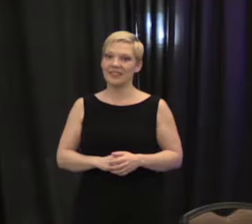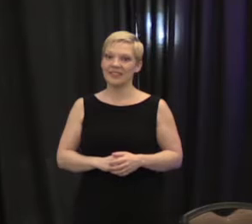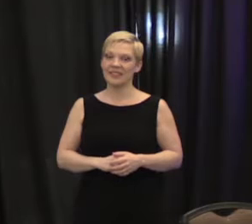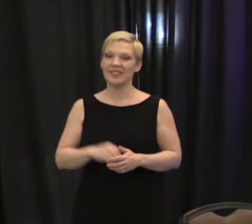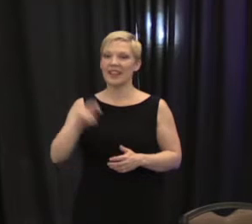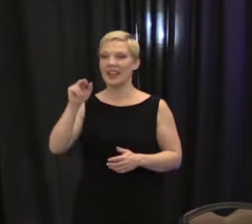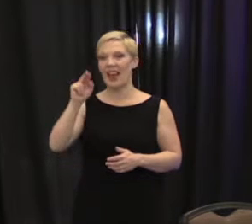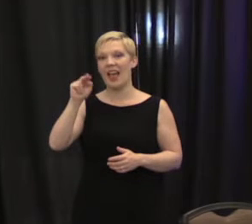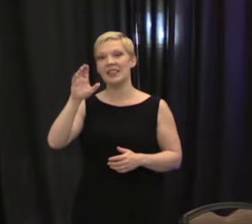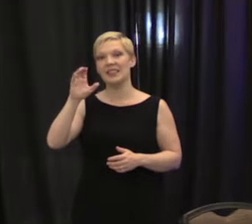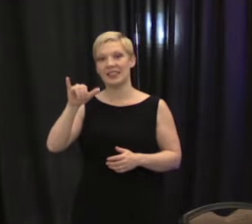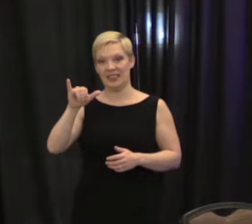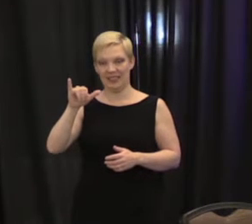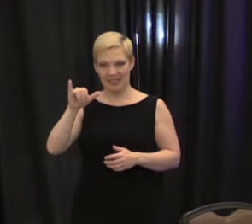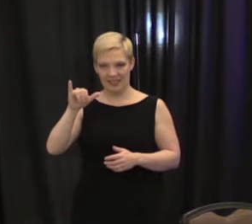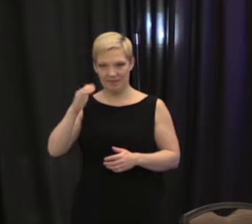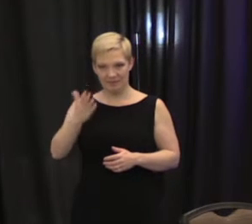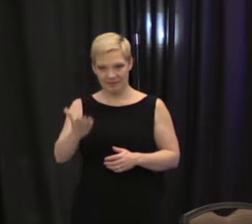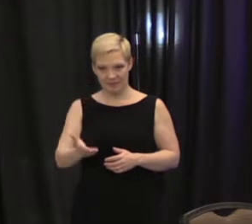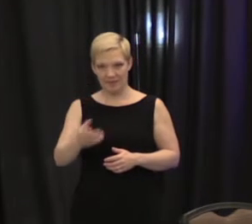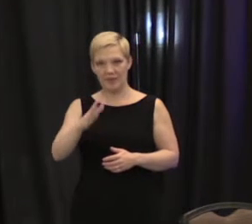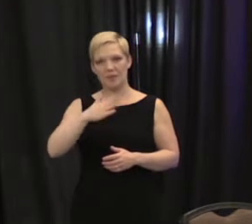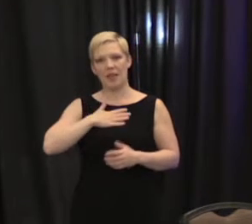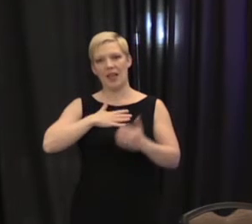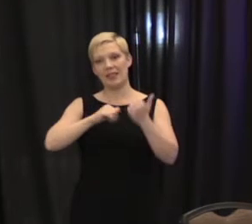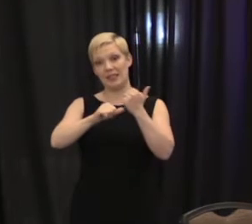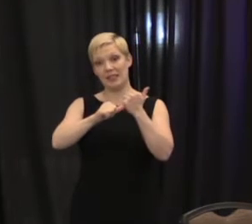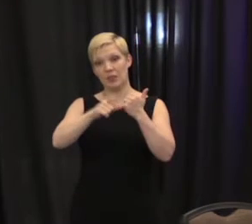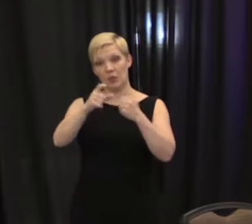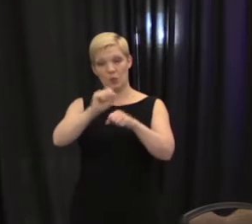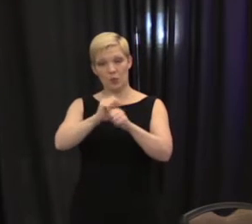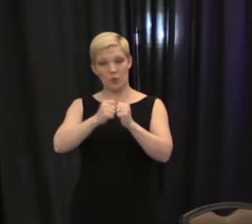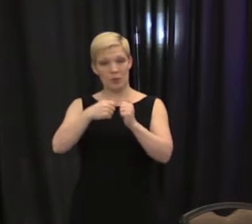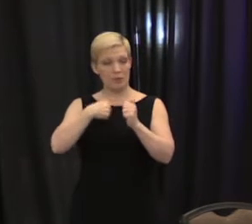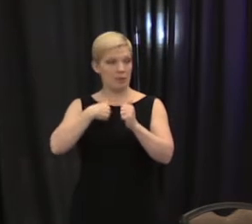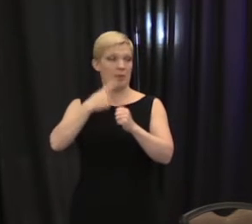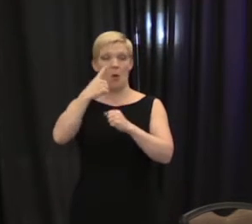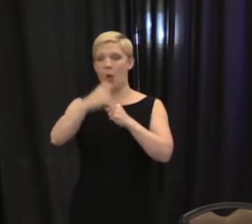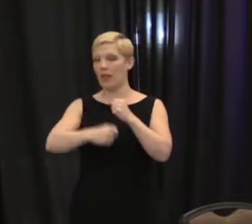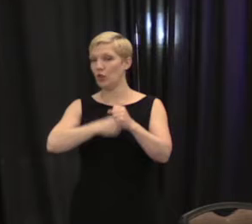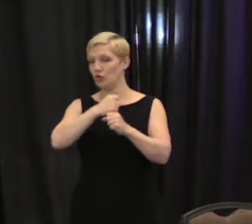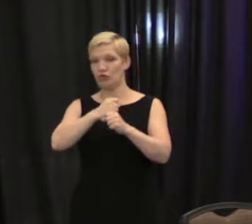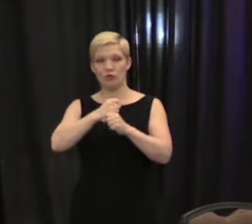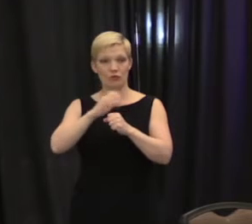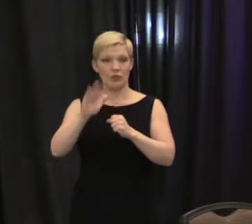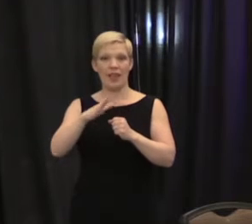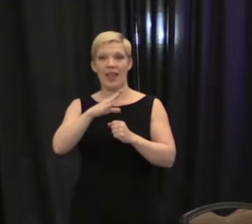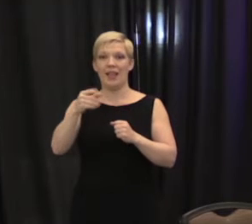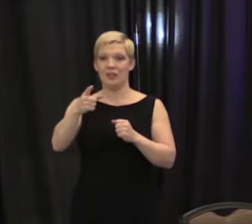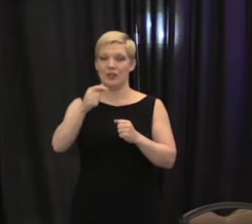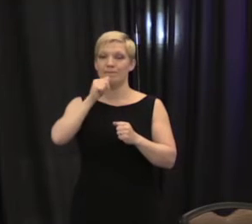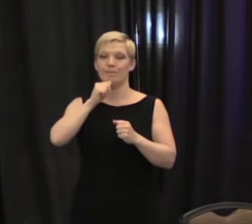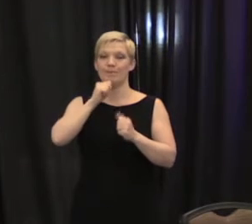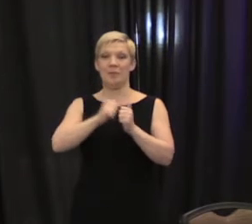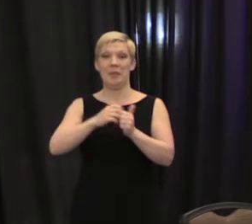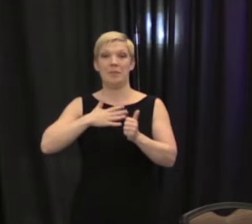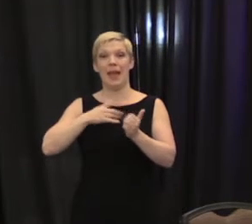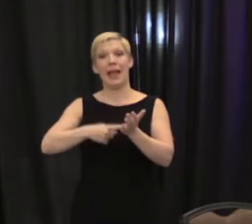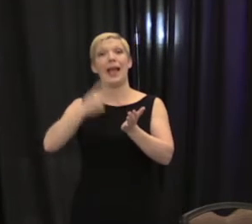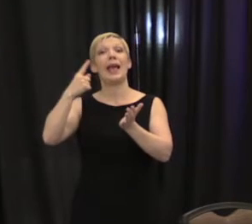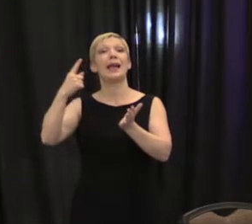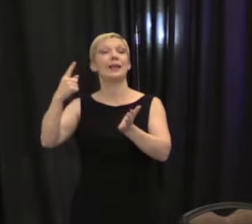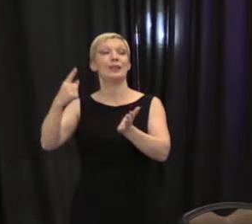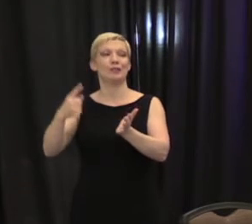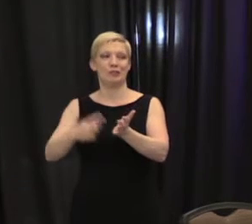Hansi is my assistant. We work together all year long. She puts up with my occasional temper tantrums.